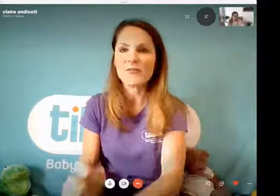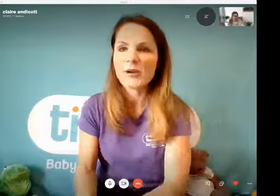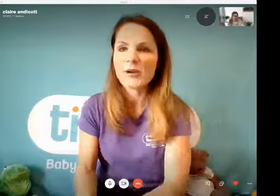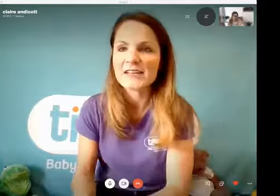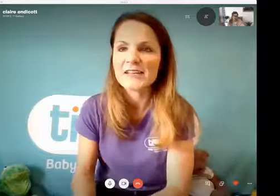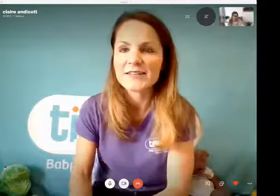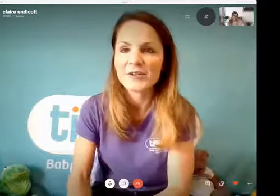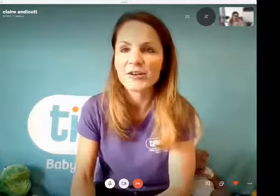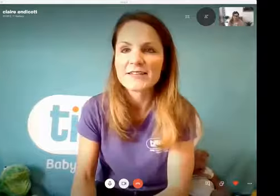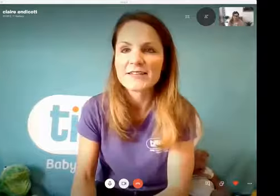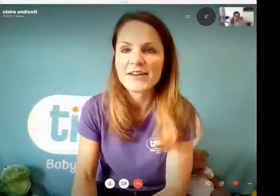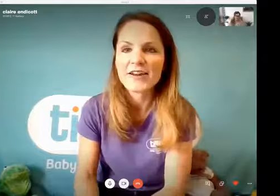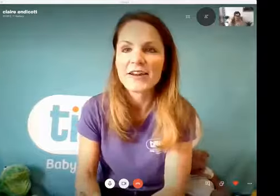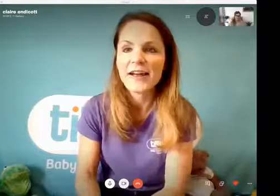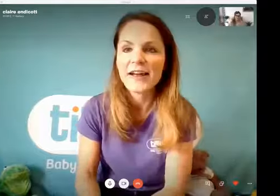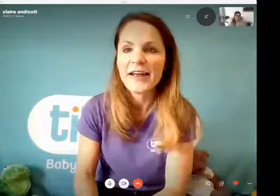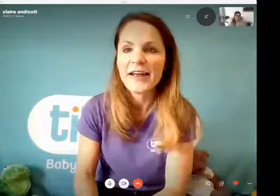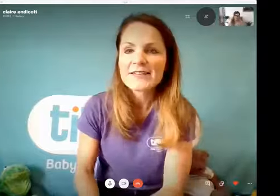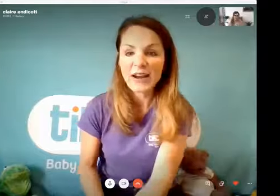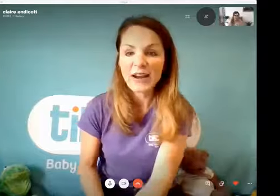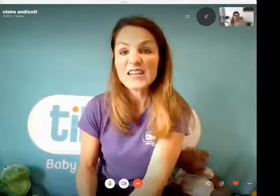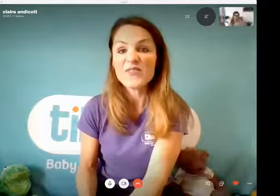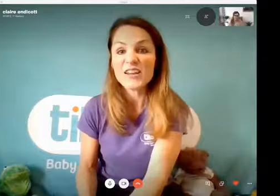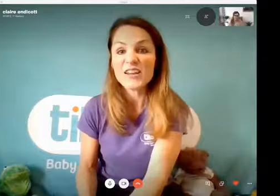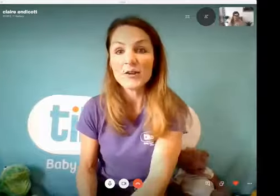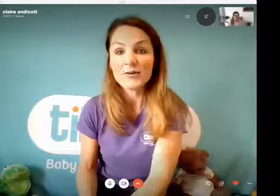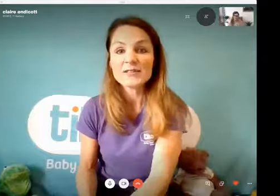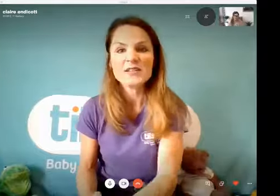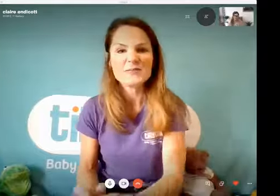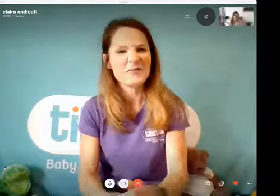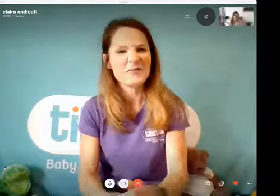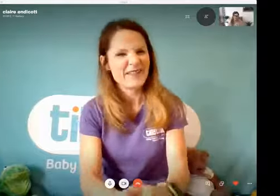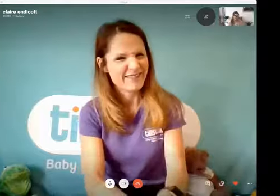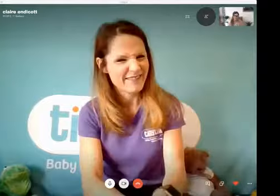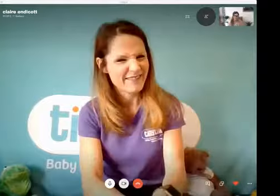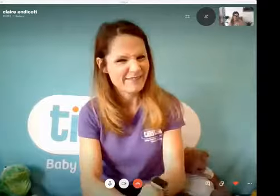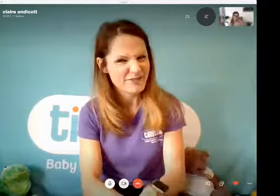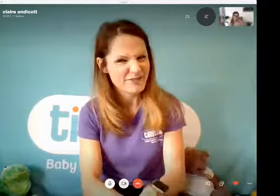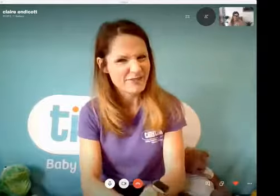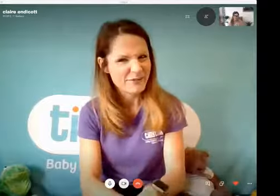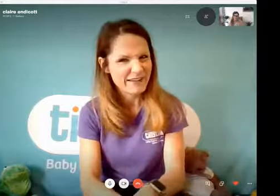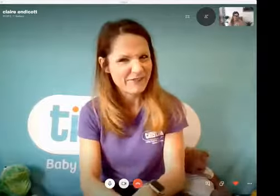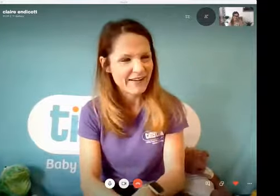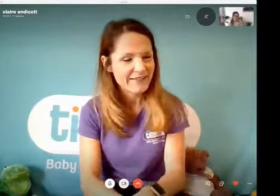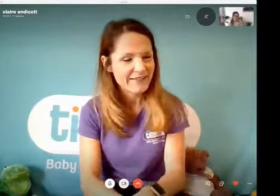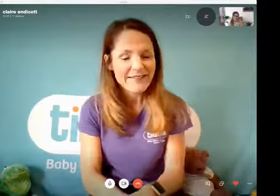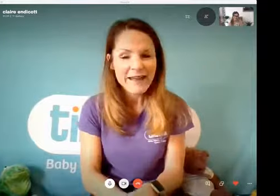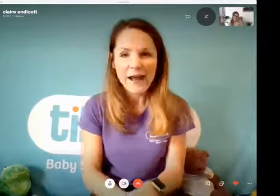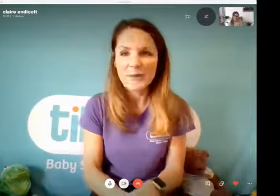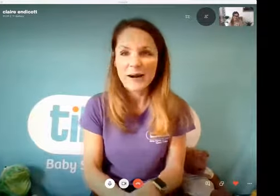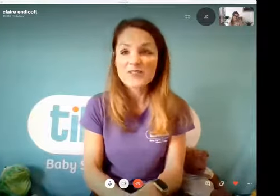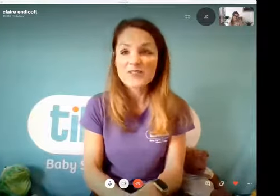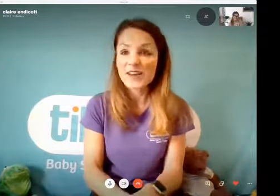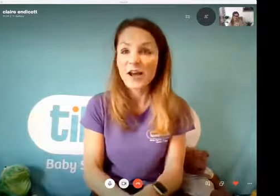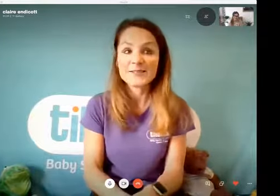the youngest signer. So, and I've seen videos. Sometimes I'm like, yeah, not sure I believe that. I've seen videos and it's true. I've